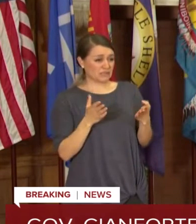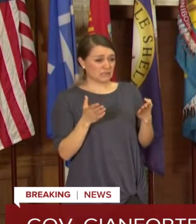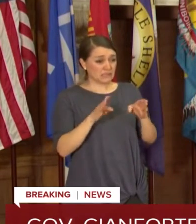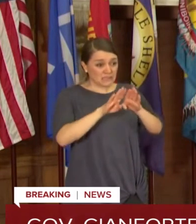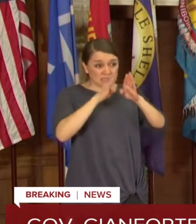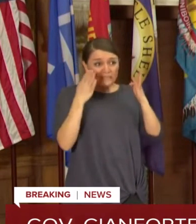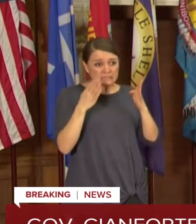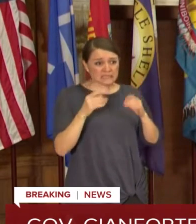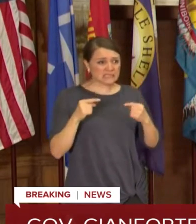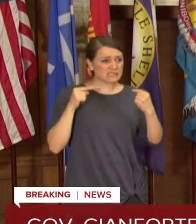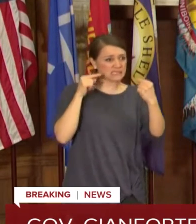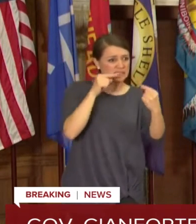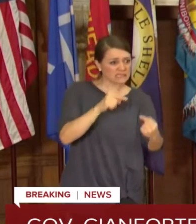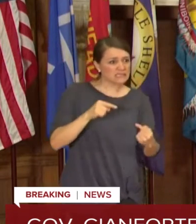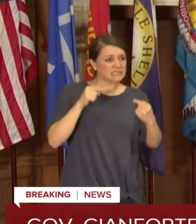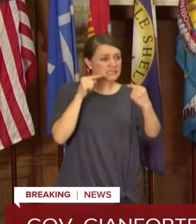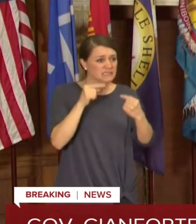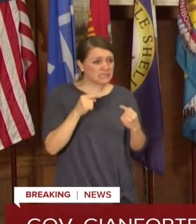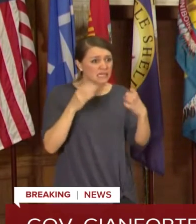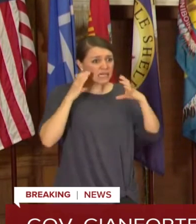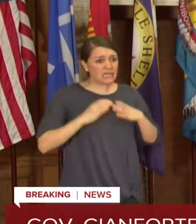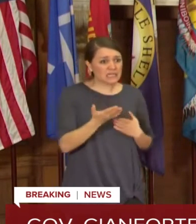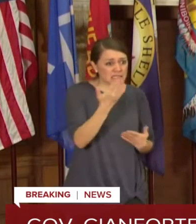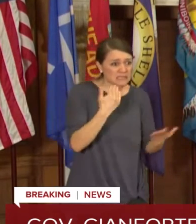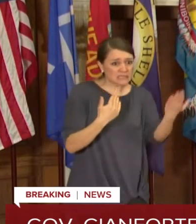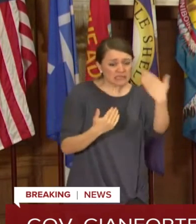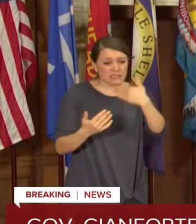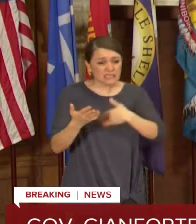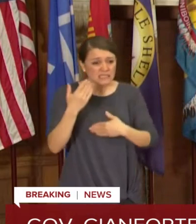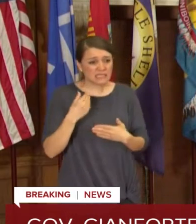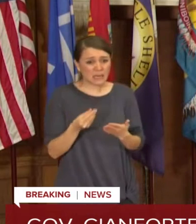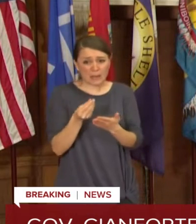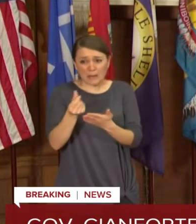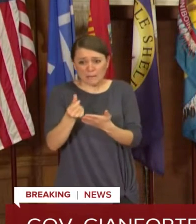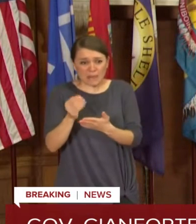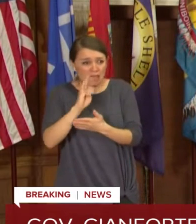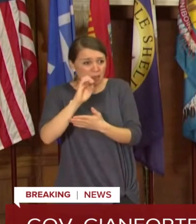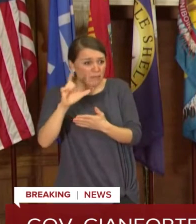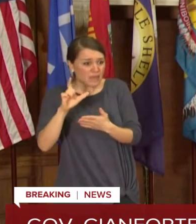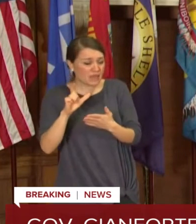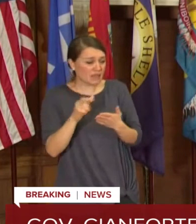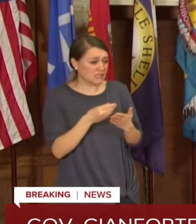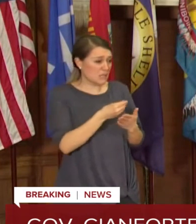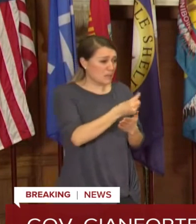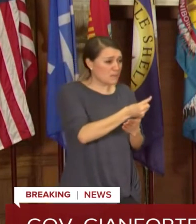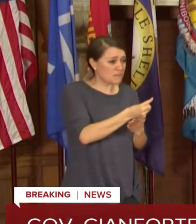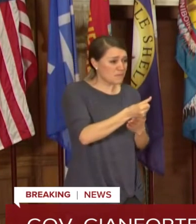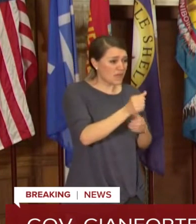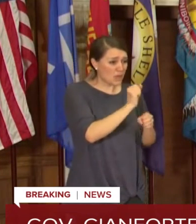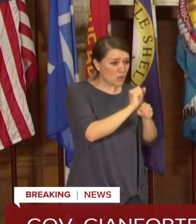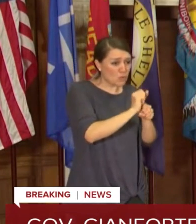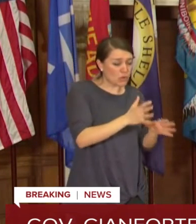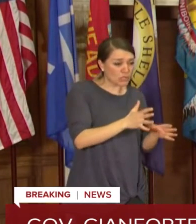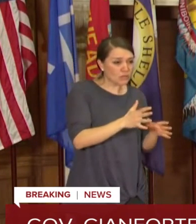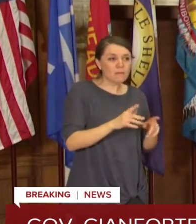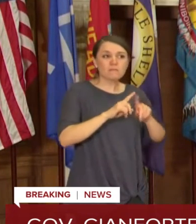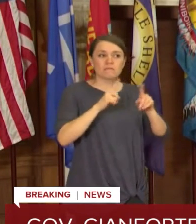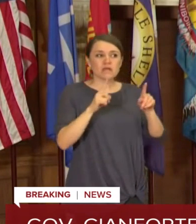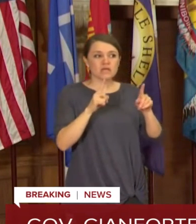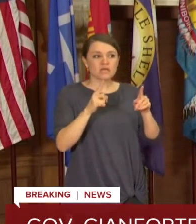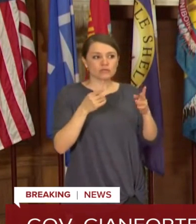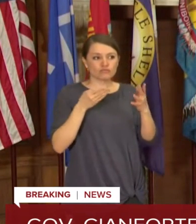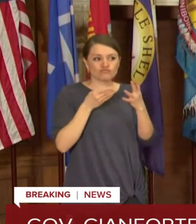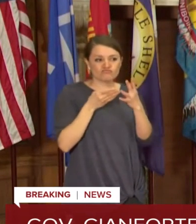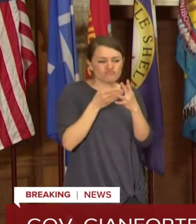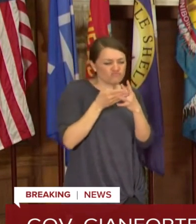their customers in the door, pay their bills, and make payroll. But through it all, we've seen the resiliency